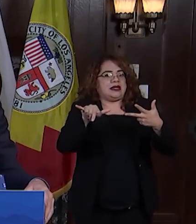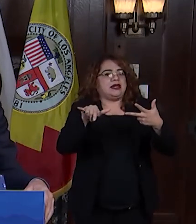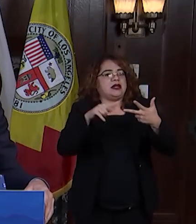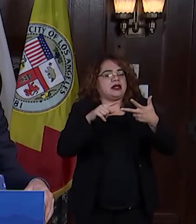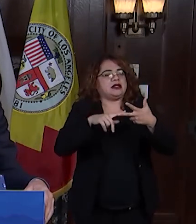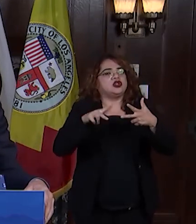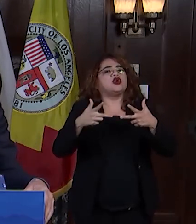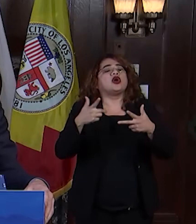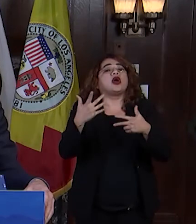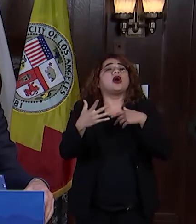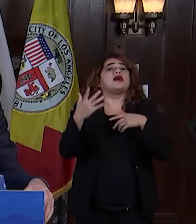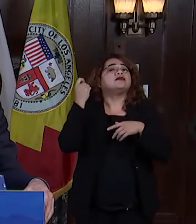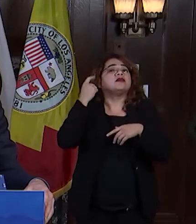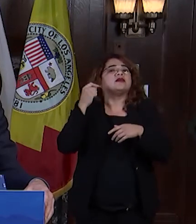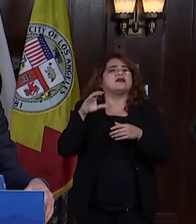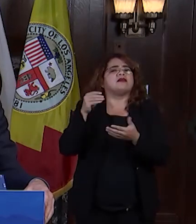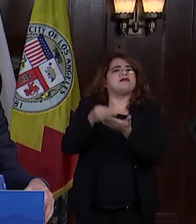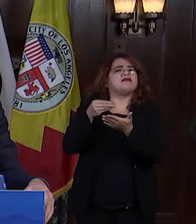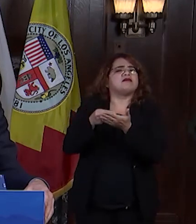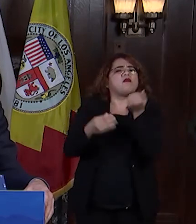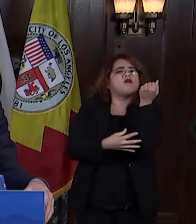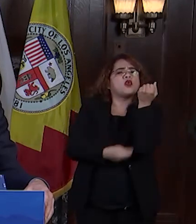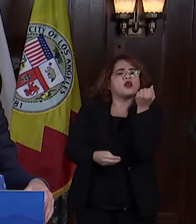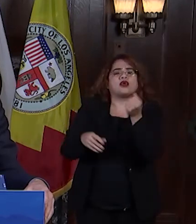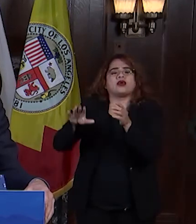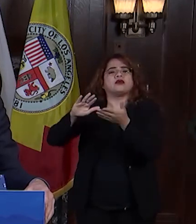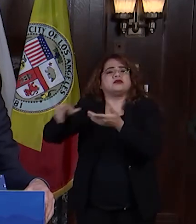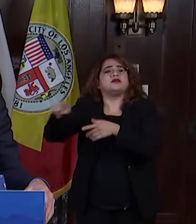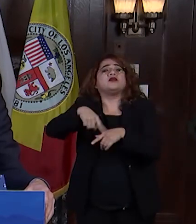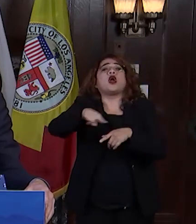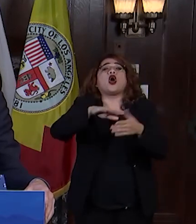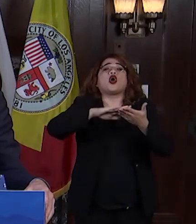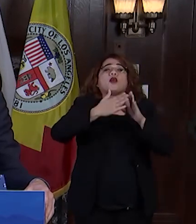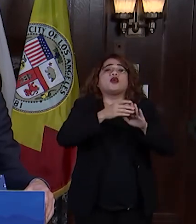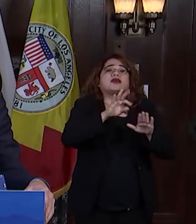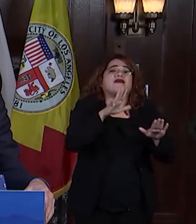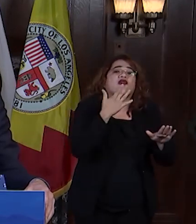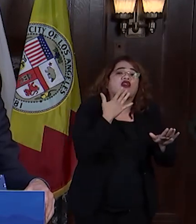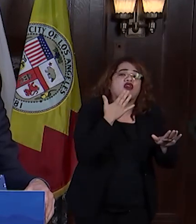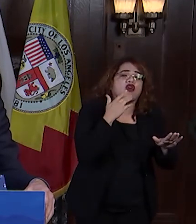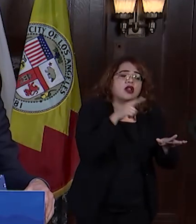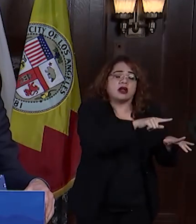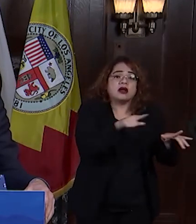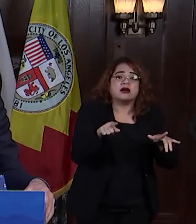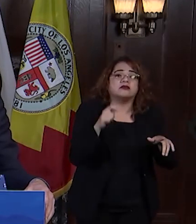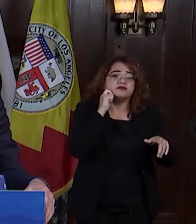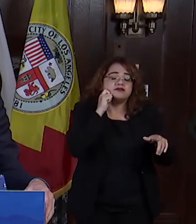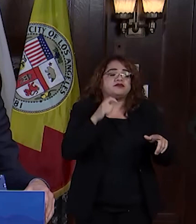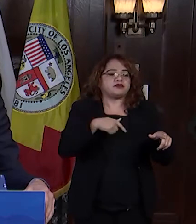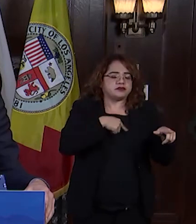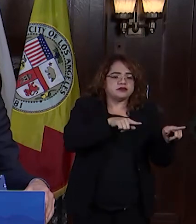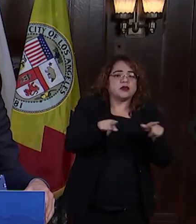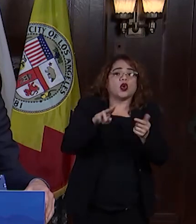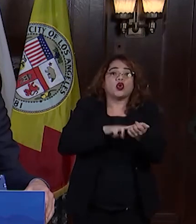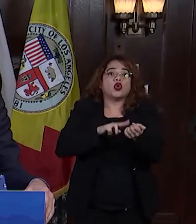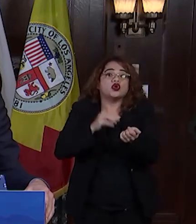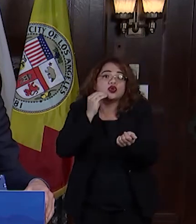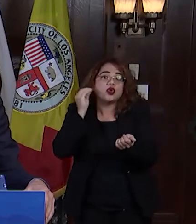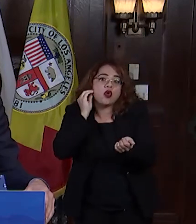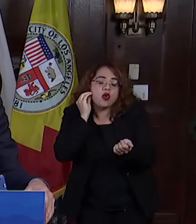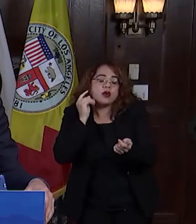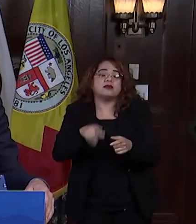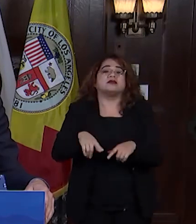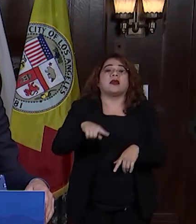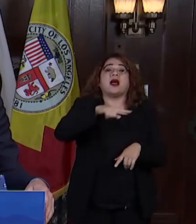poorer neighborhoods, communities of color, more vulnerable places, to address, as we did, the nursing home deaths, to address